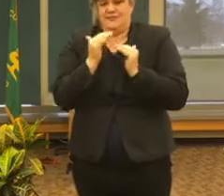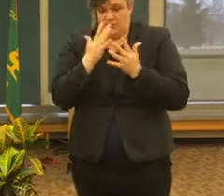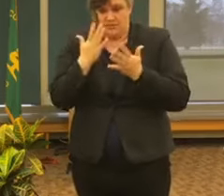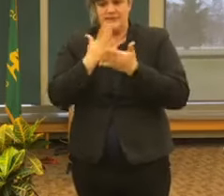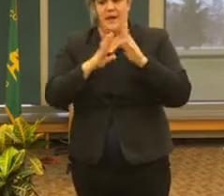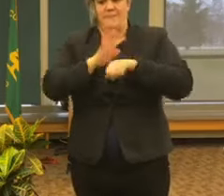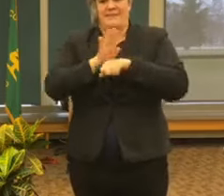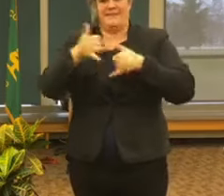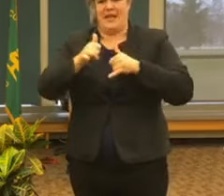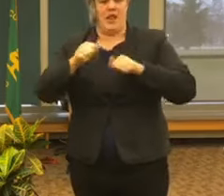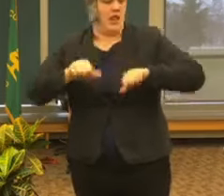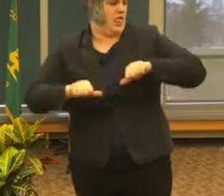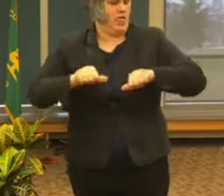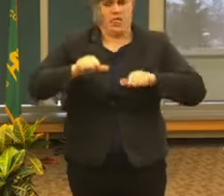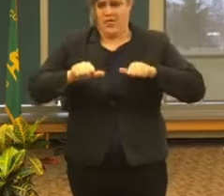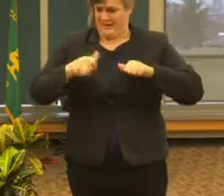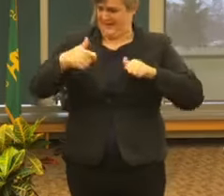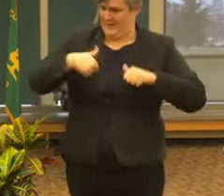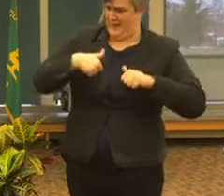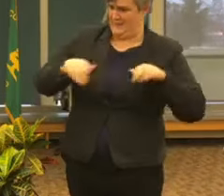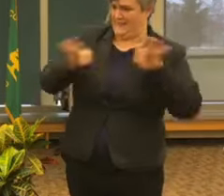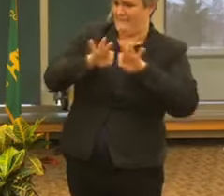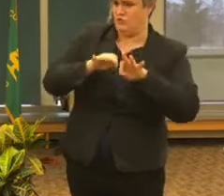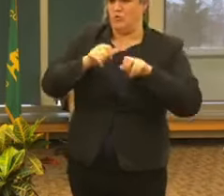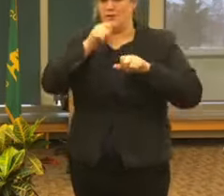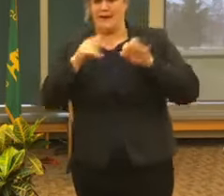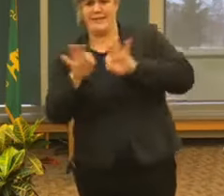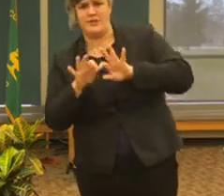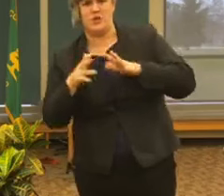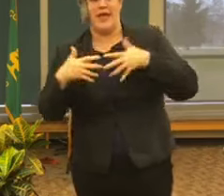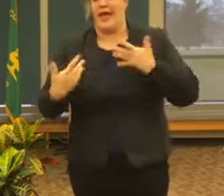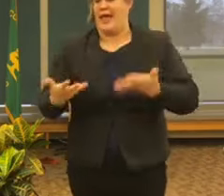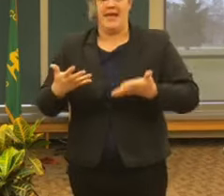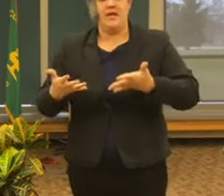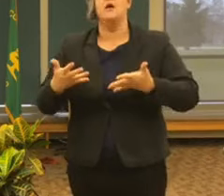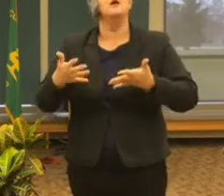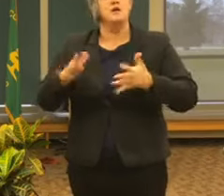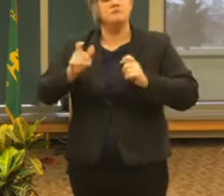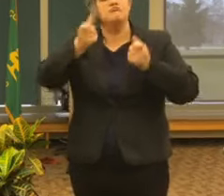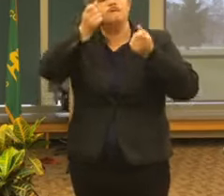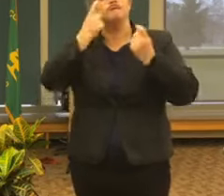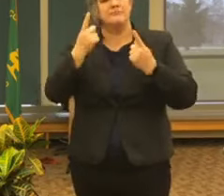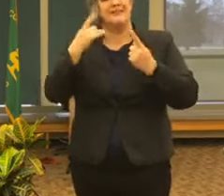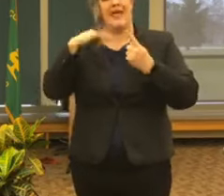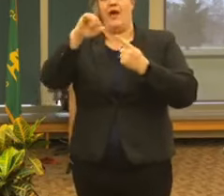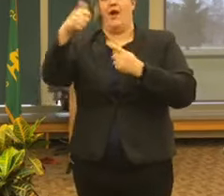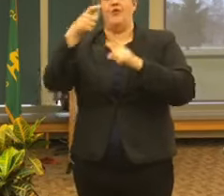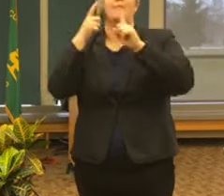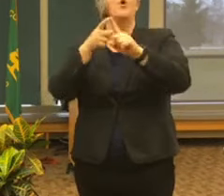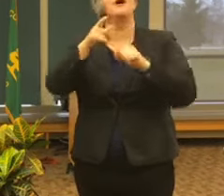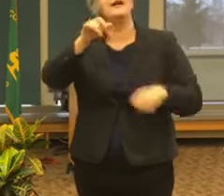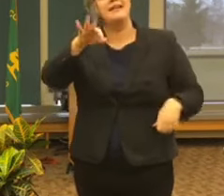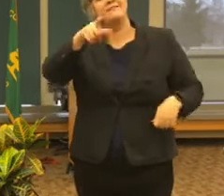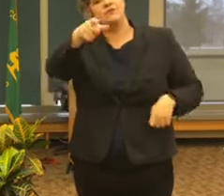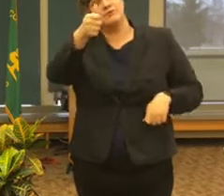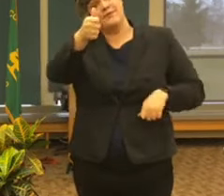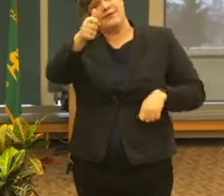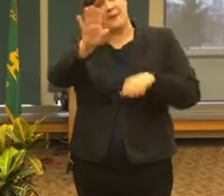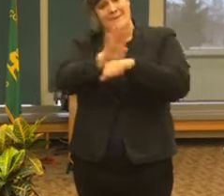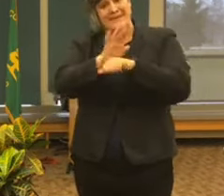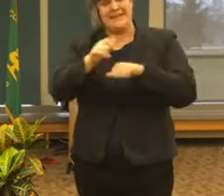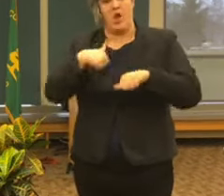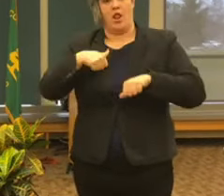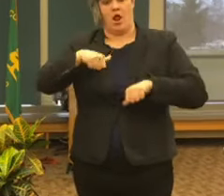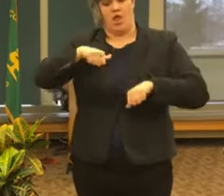to decide if they are essential or not. I would just, and that brings up another point, which is if you are a business that is